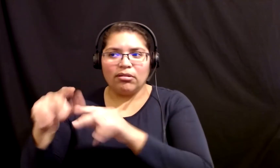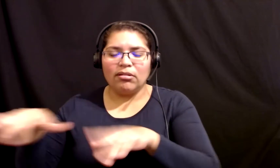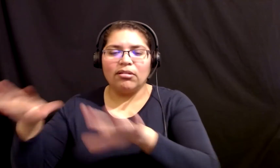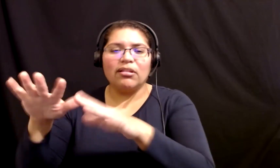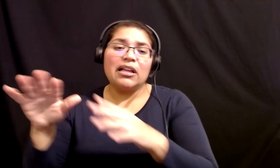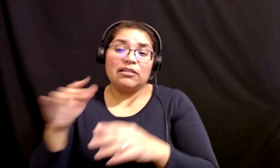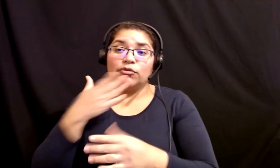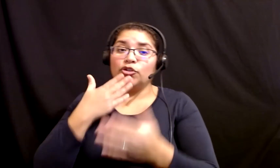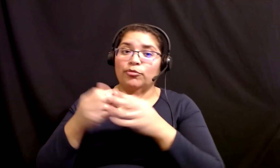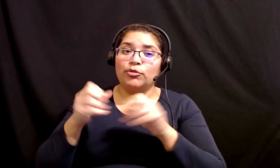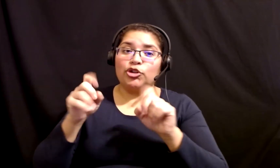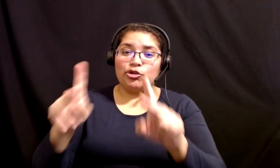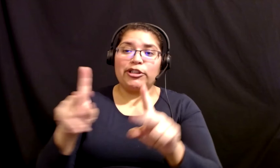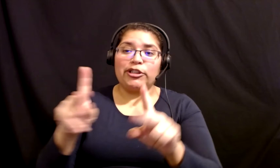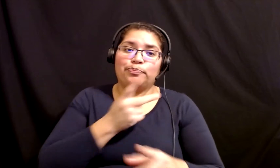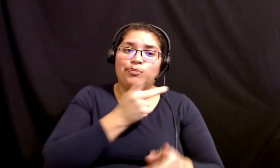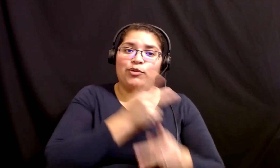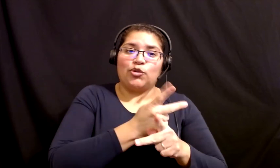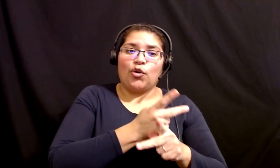preserve existing,